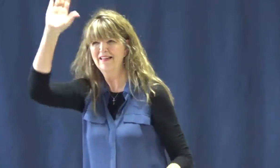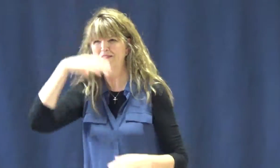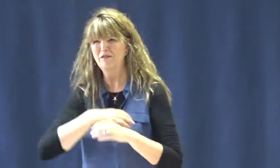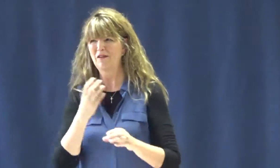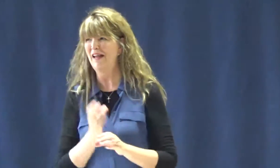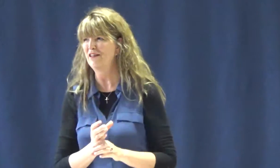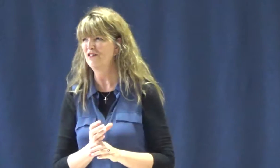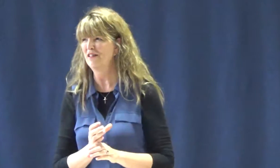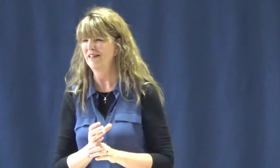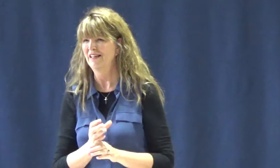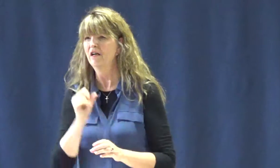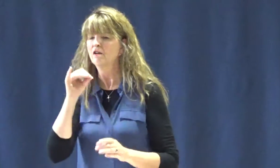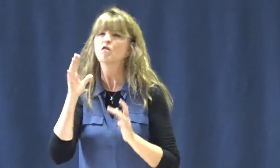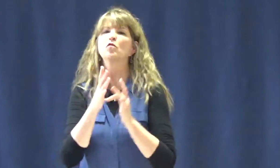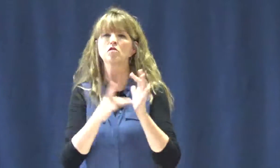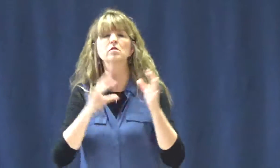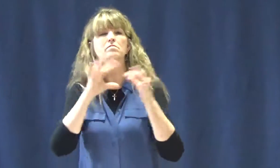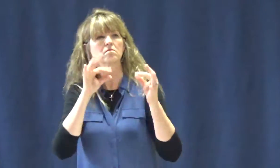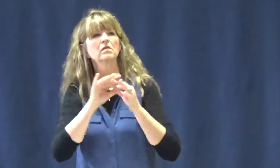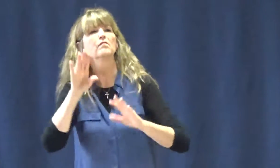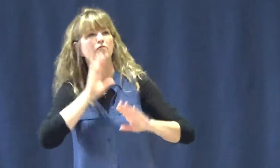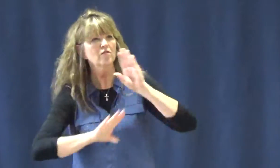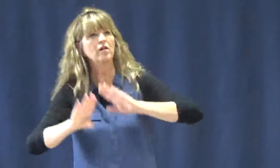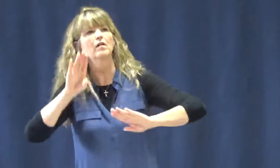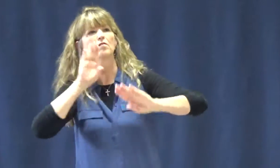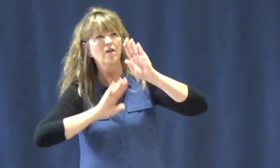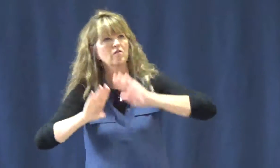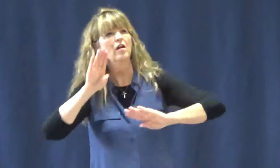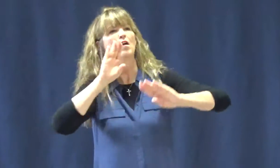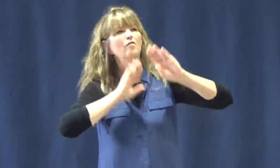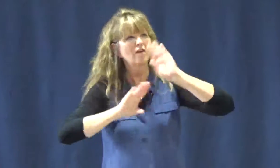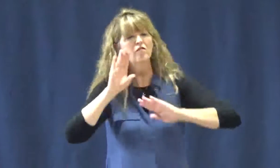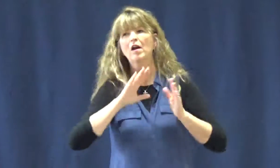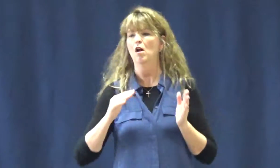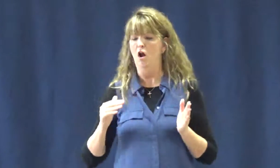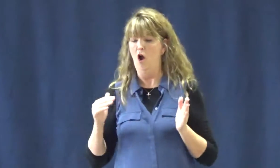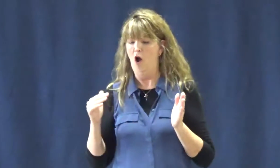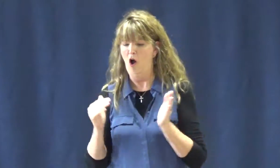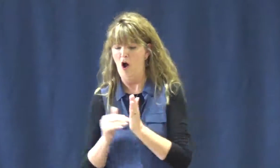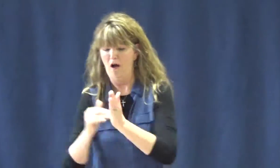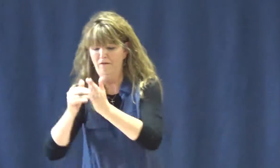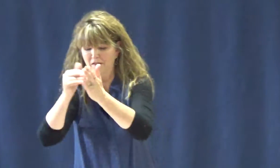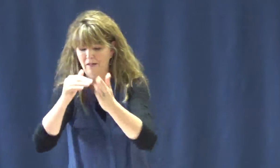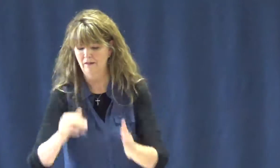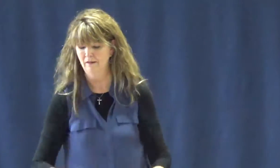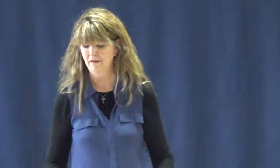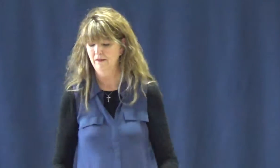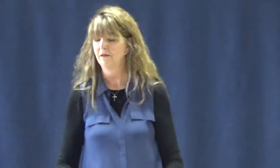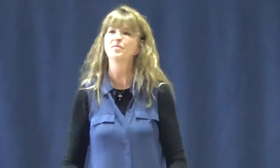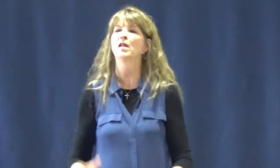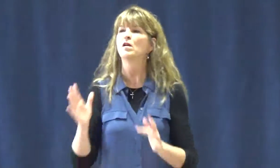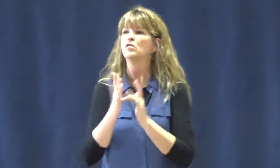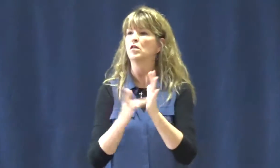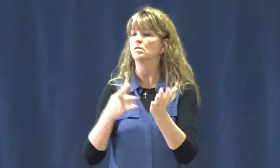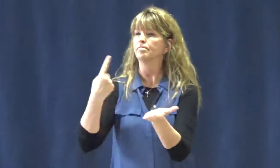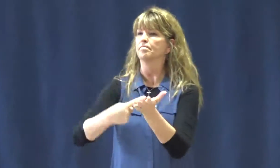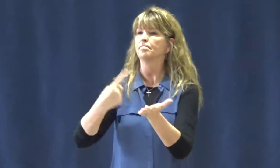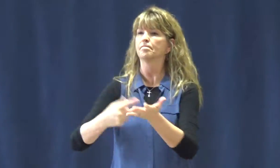destroyed his creation. So Jesus talked about his frustrations repeatedly.